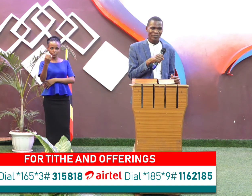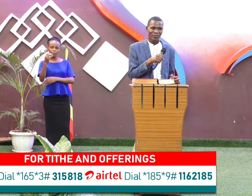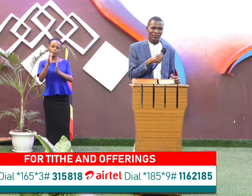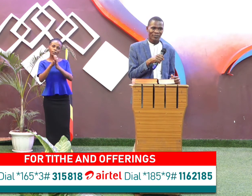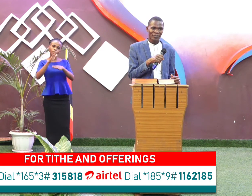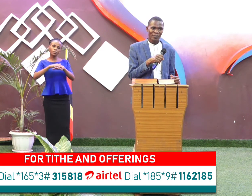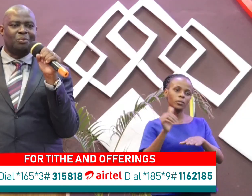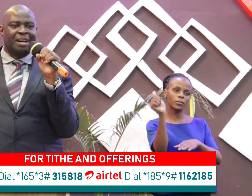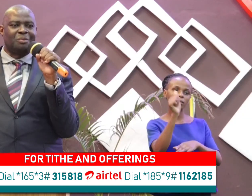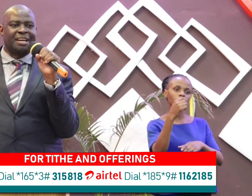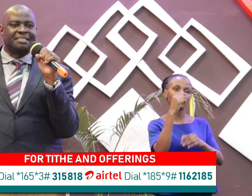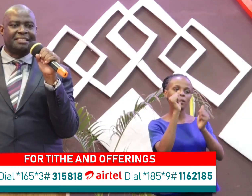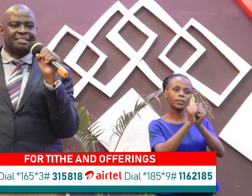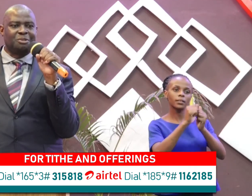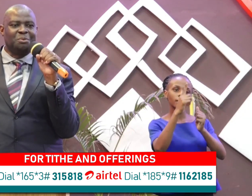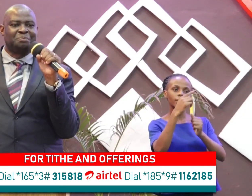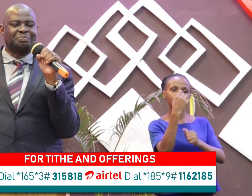8315818 ate ya Airtel